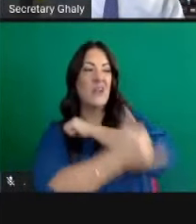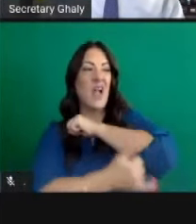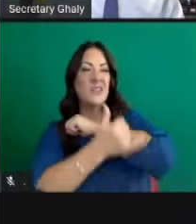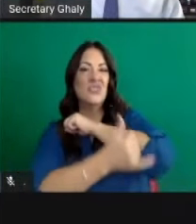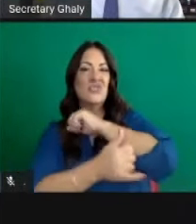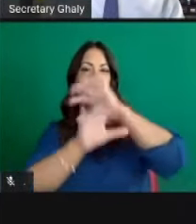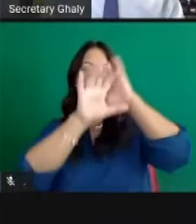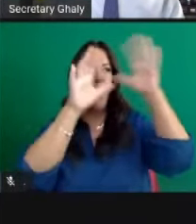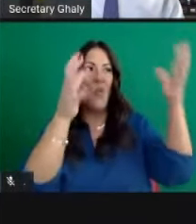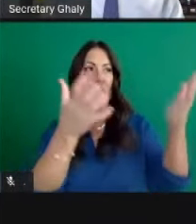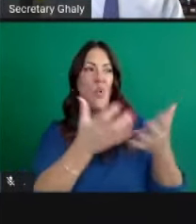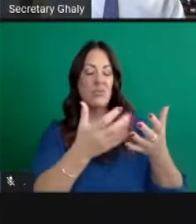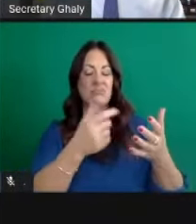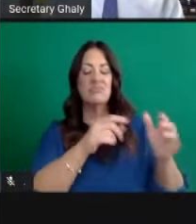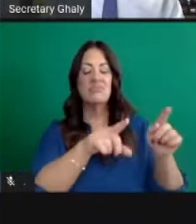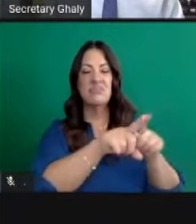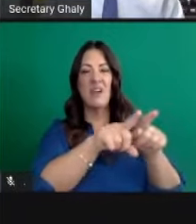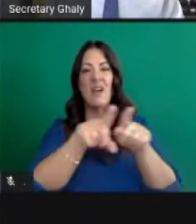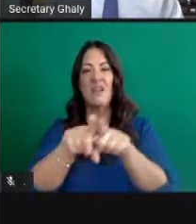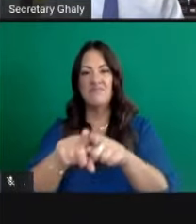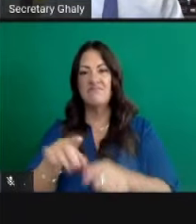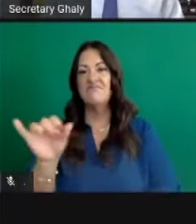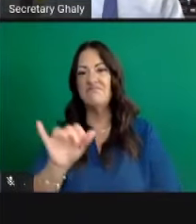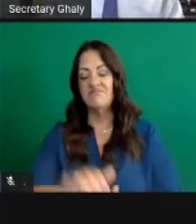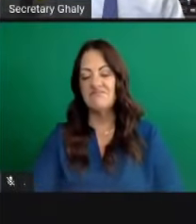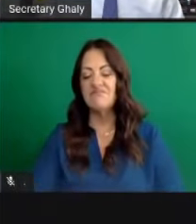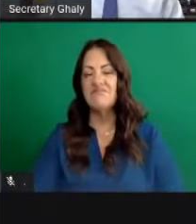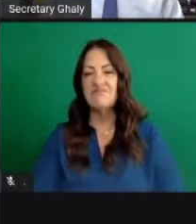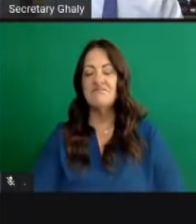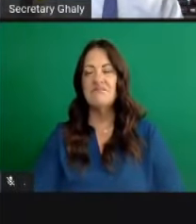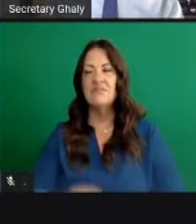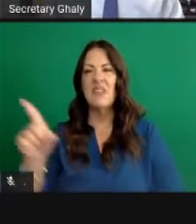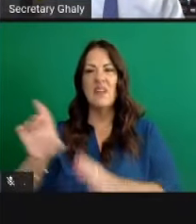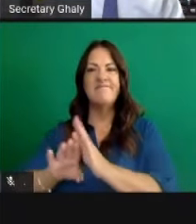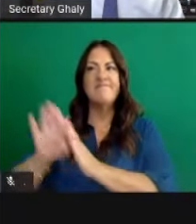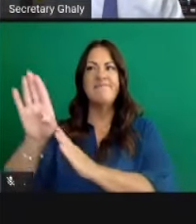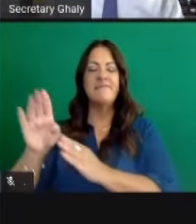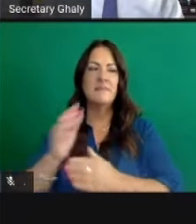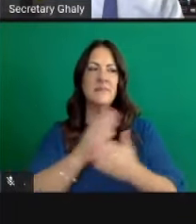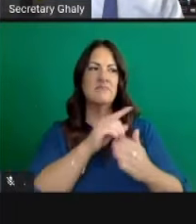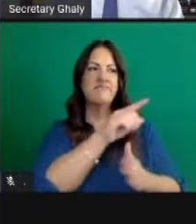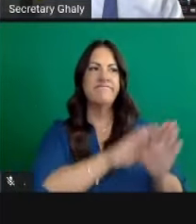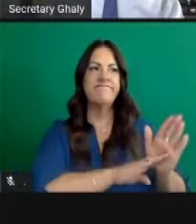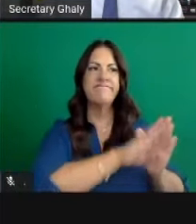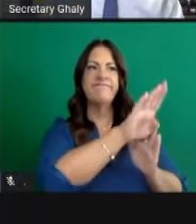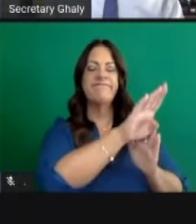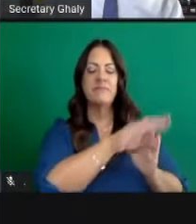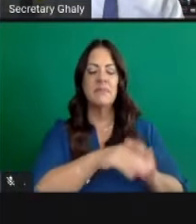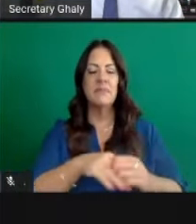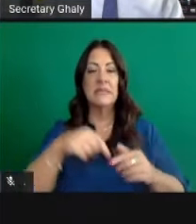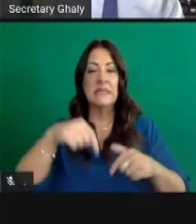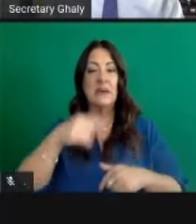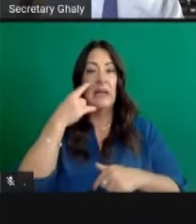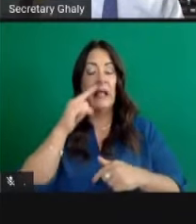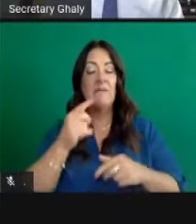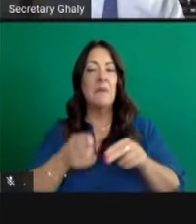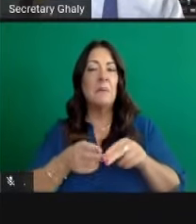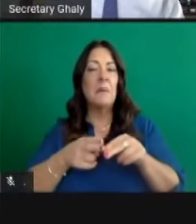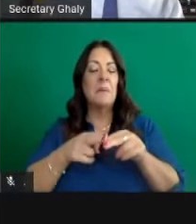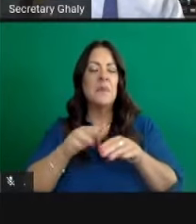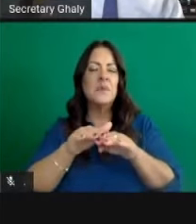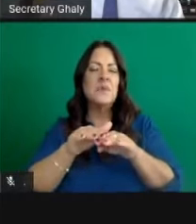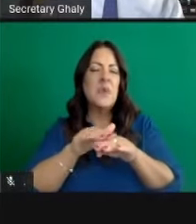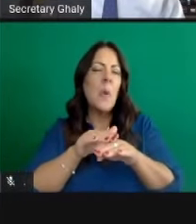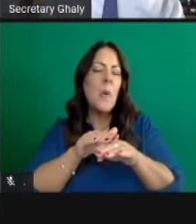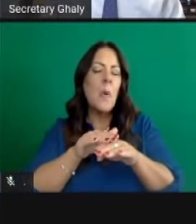similarly impacted. So although we're seeing some trends up here in California, those trends are modest, steady. We're watching